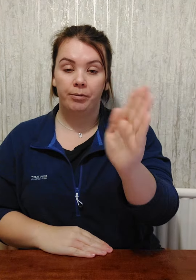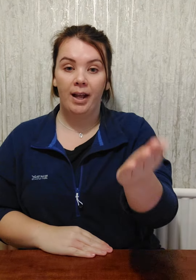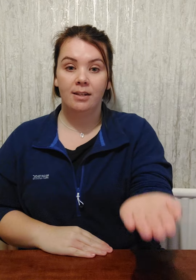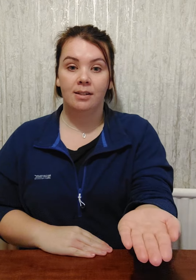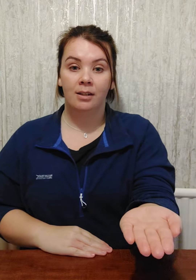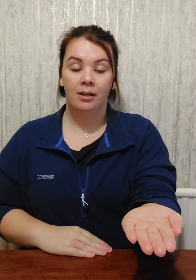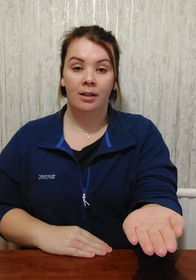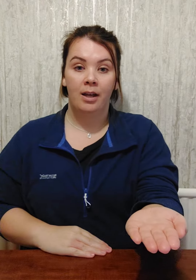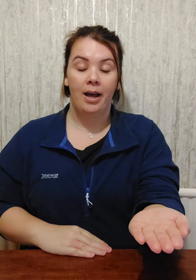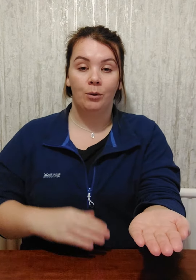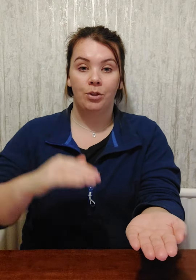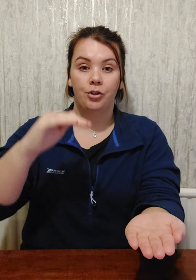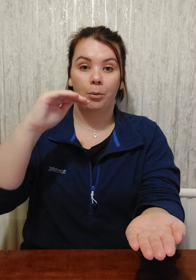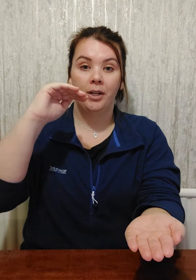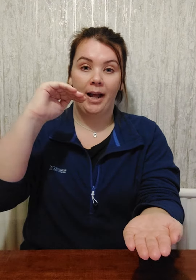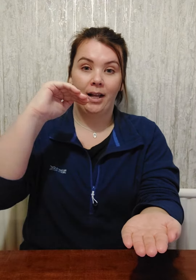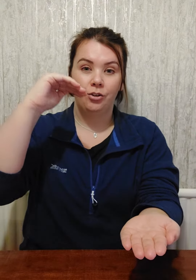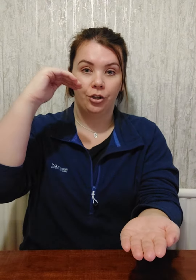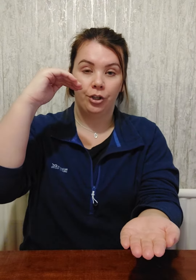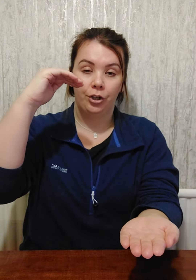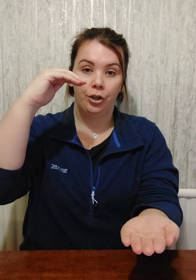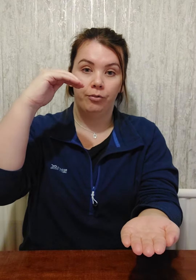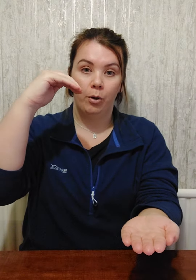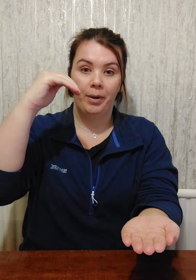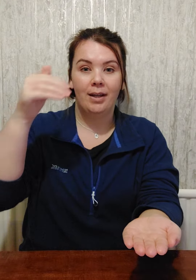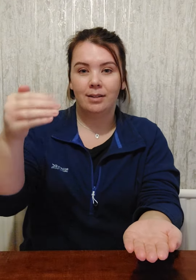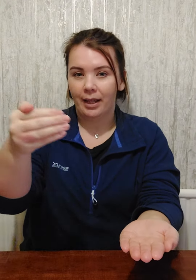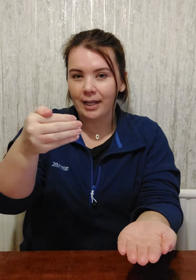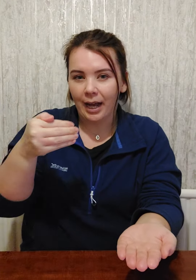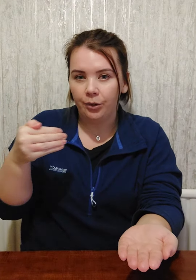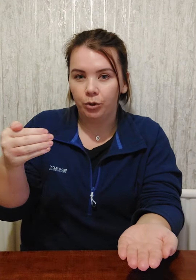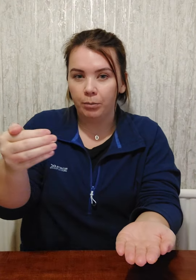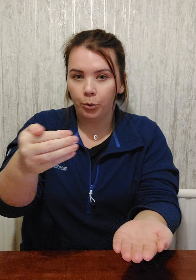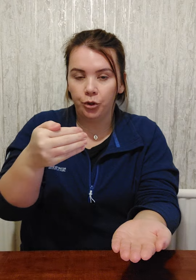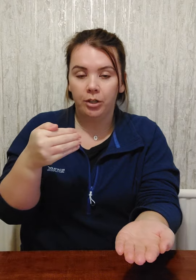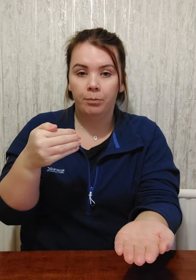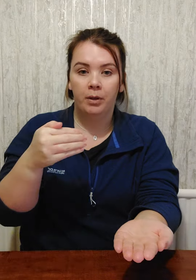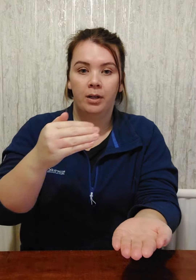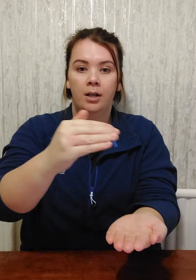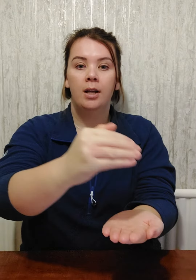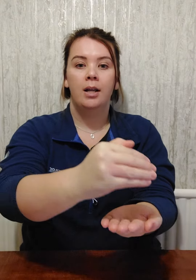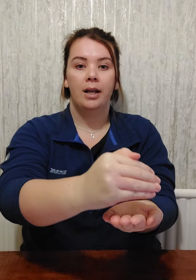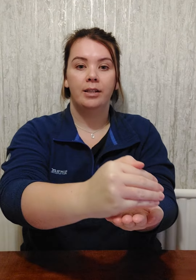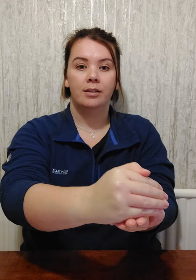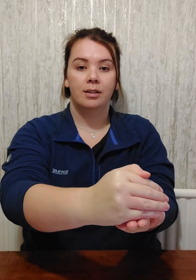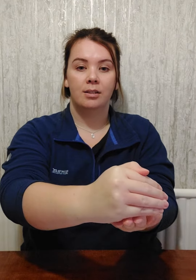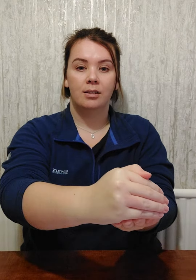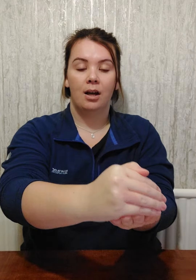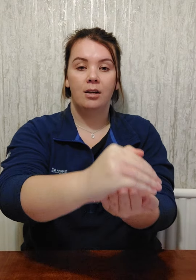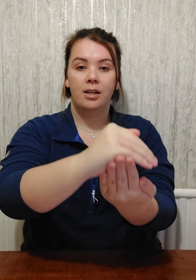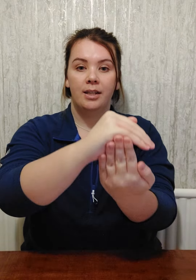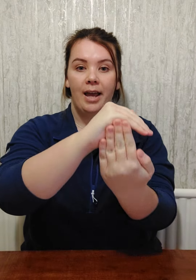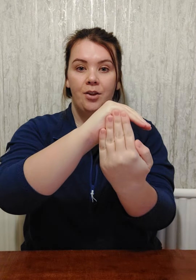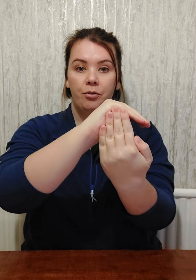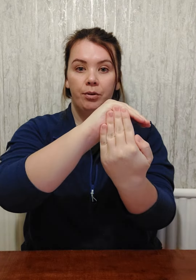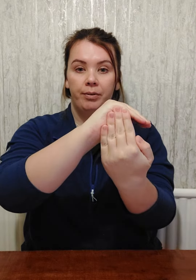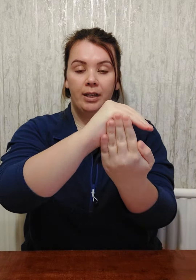flat, and then with your dominant hand you're going to curve it a bit into that gathering motion, and it's going to start at the edge of your